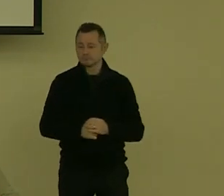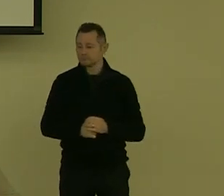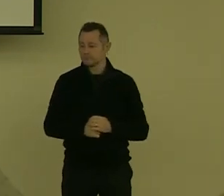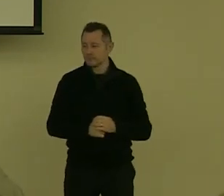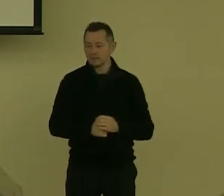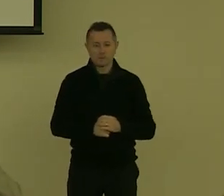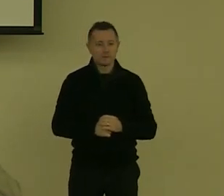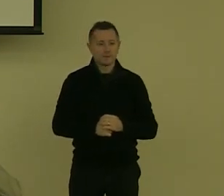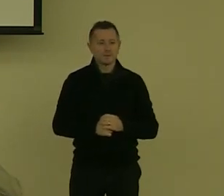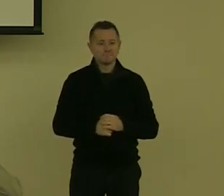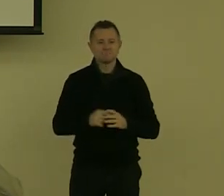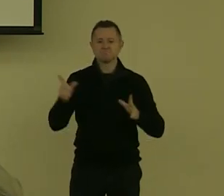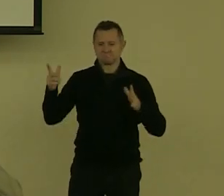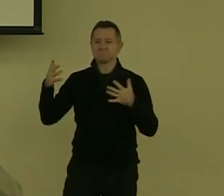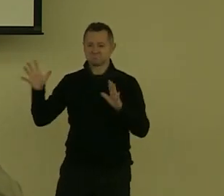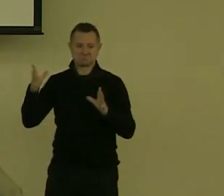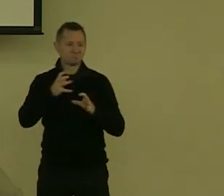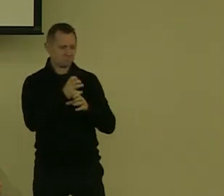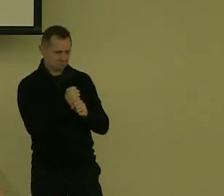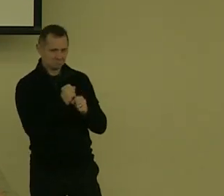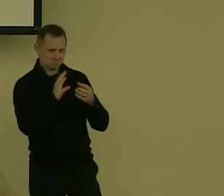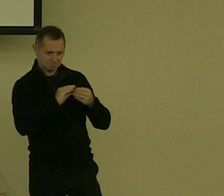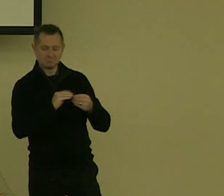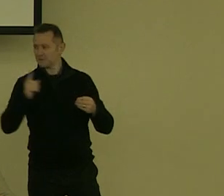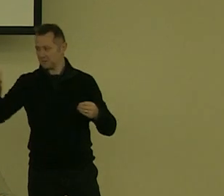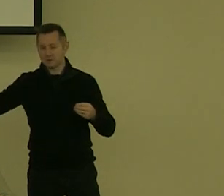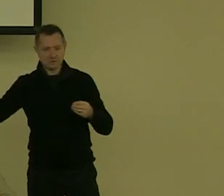the moderator to point out that Chris Claremont was